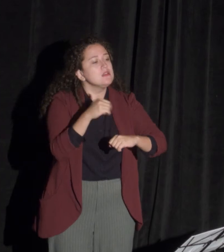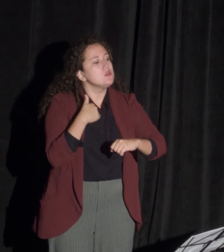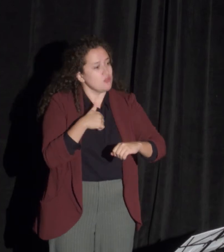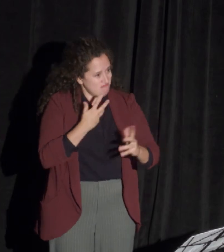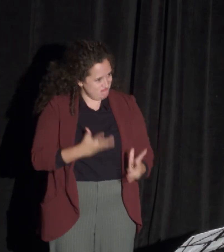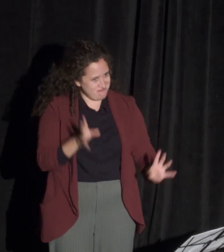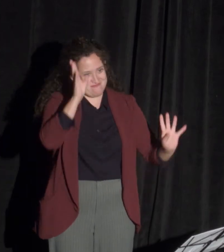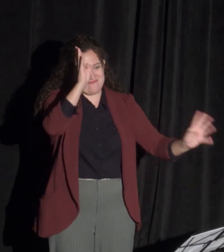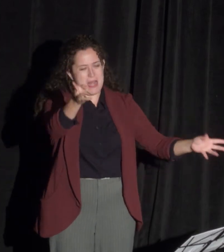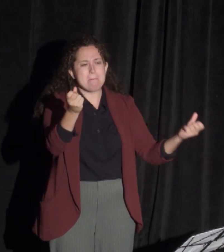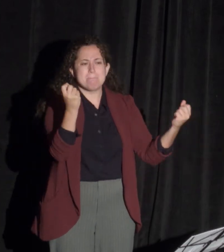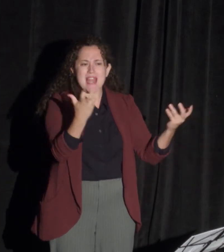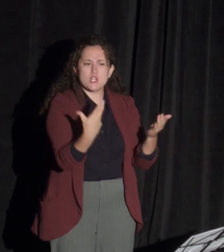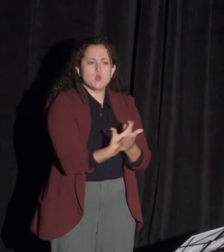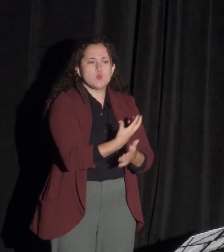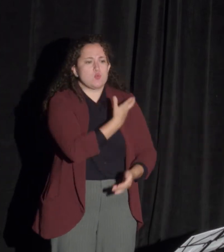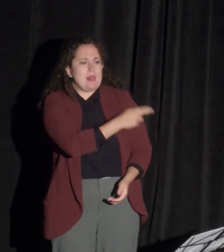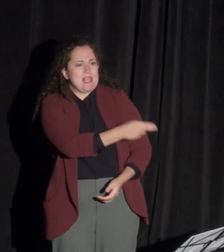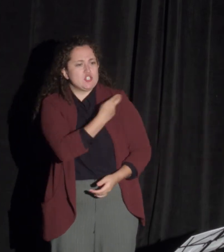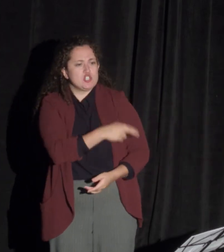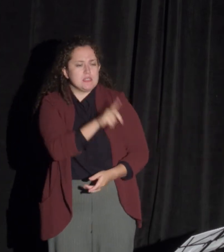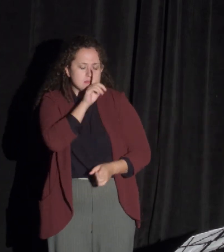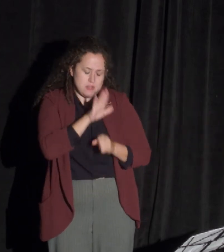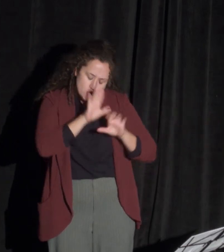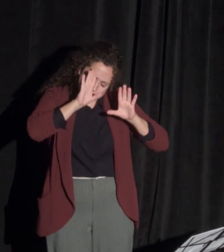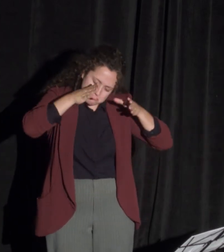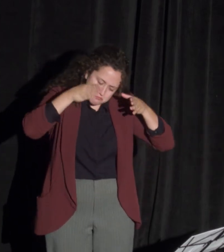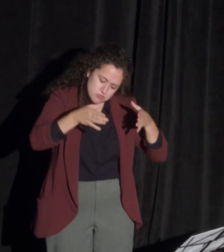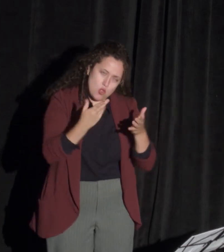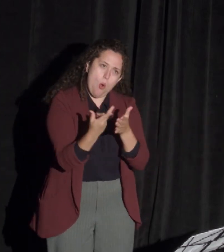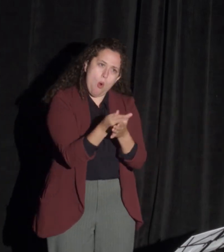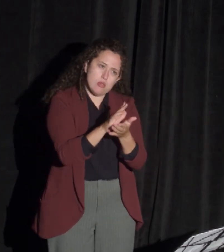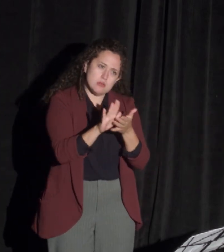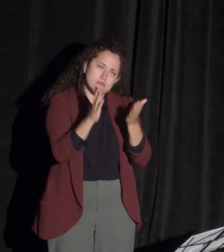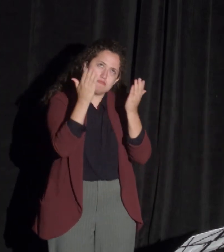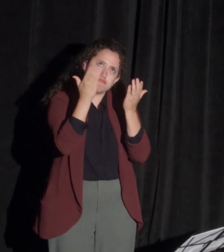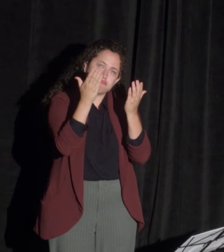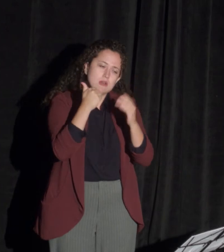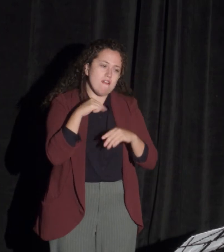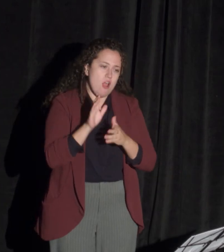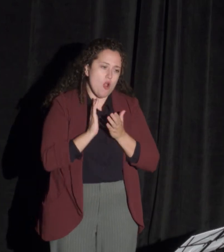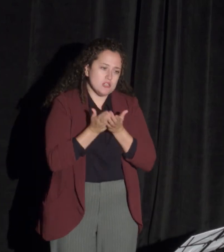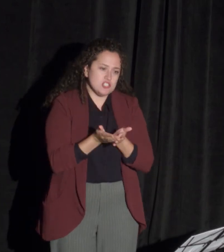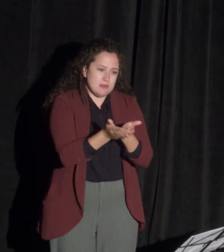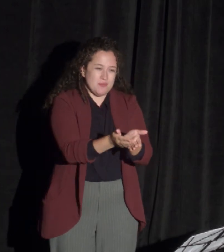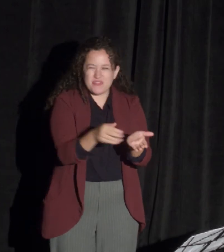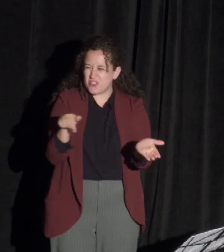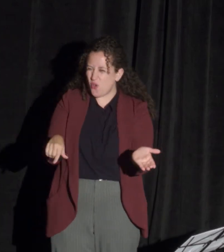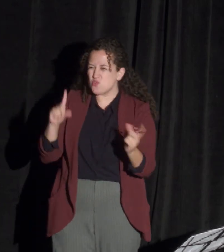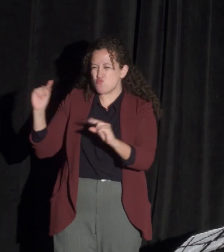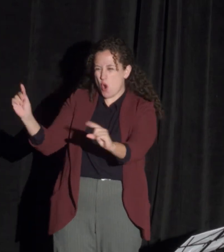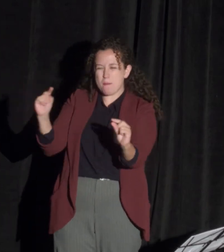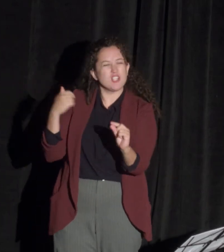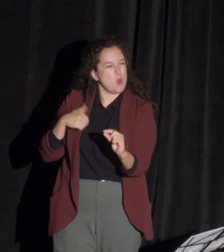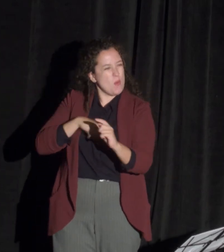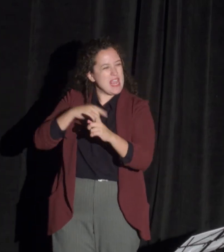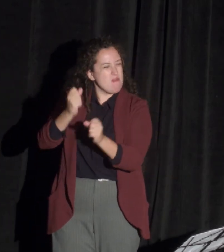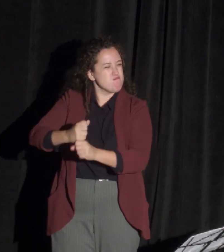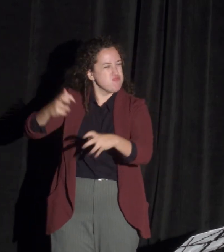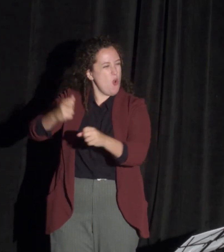to the holy sanctity of our ship. And all those rumors that we blew up another generation ship are totally false. No. That did